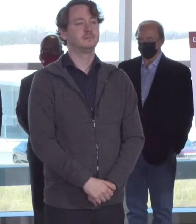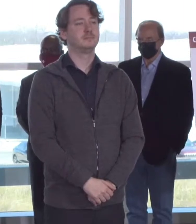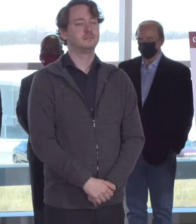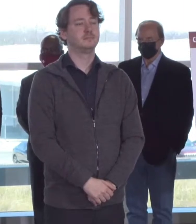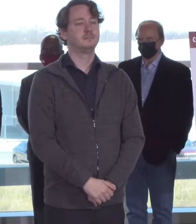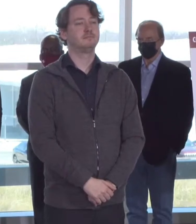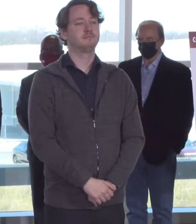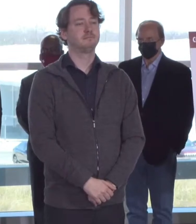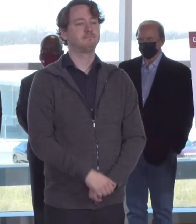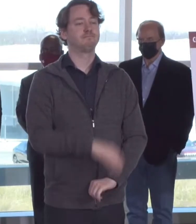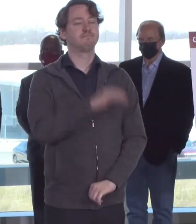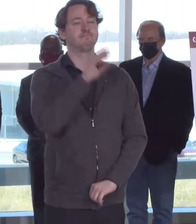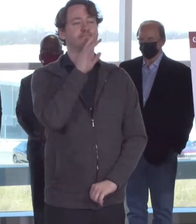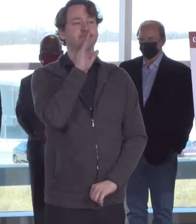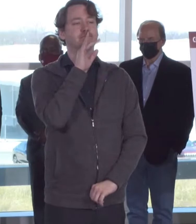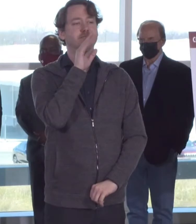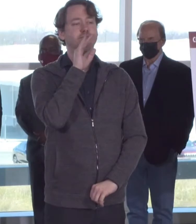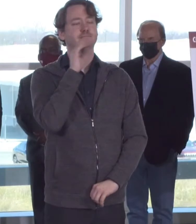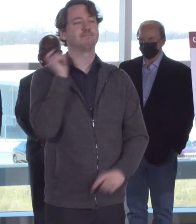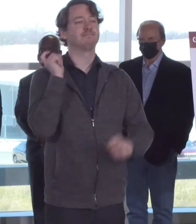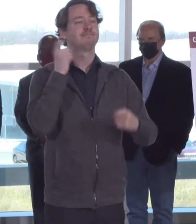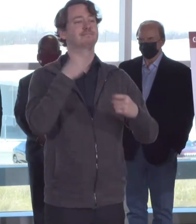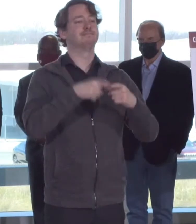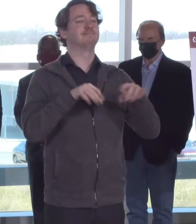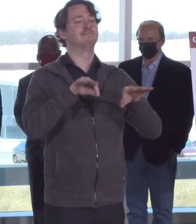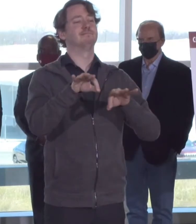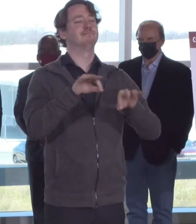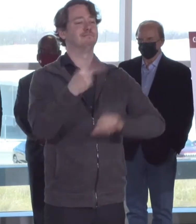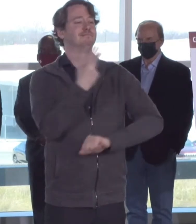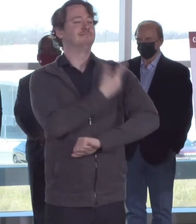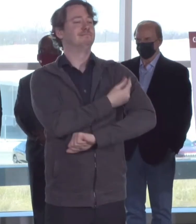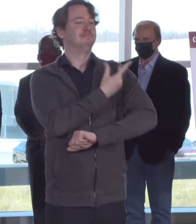se construyó después de décadas.